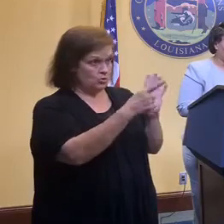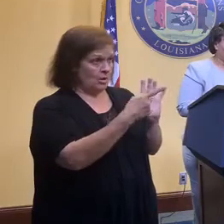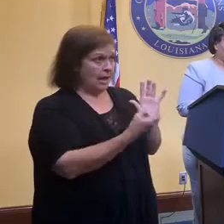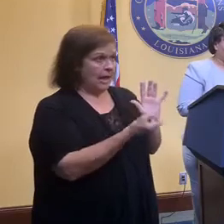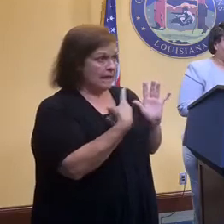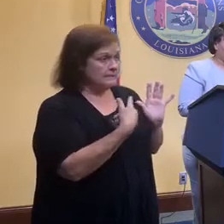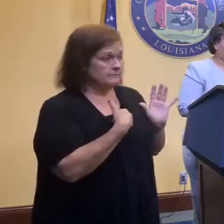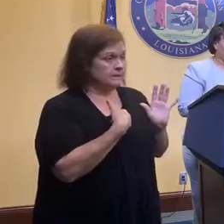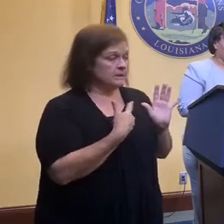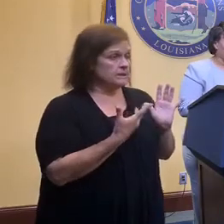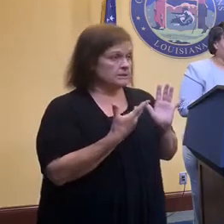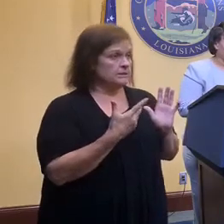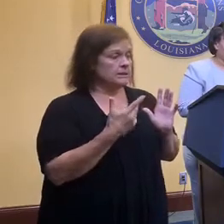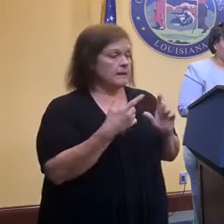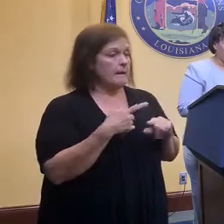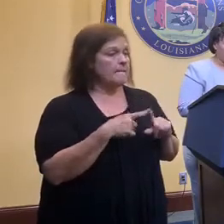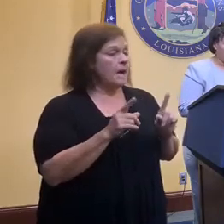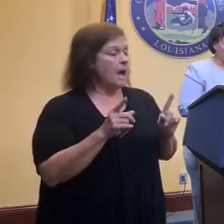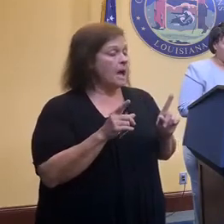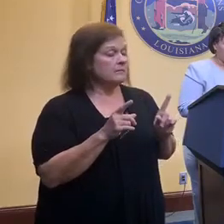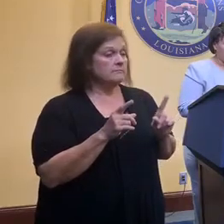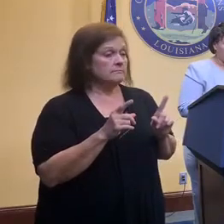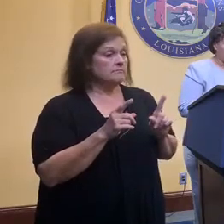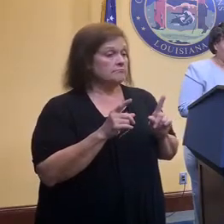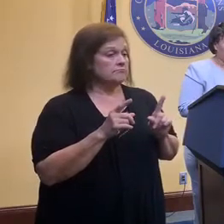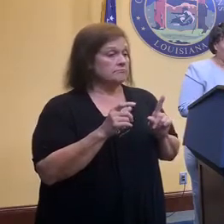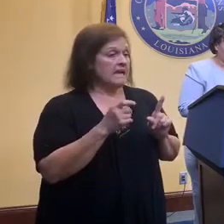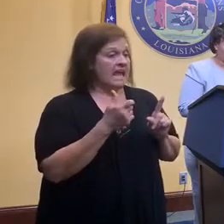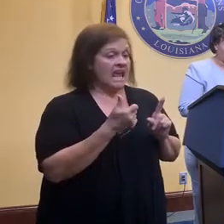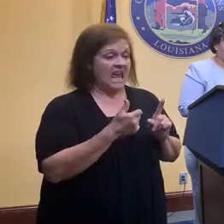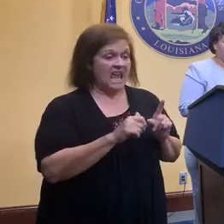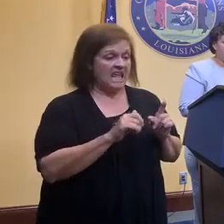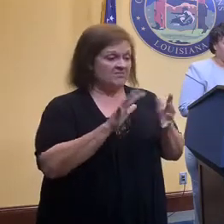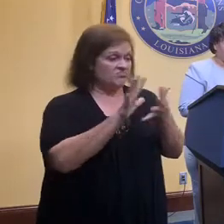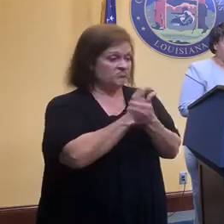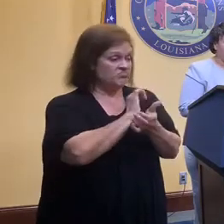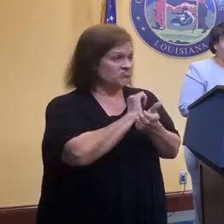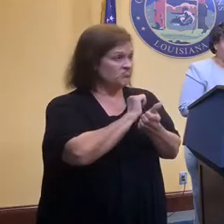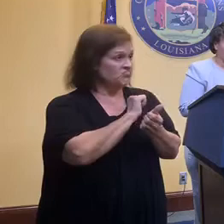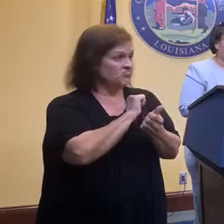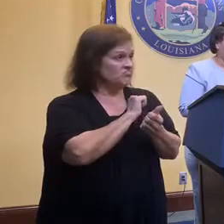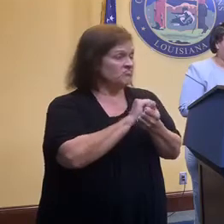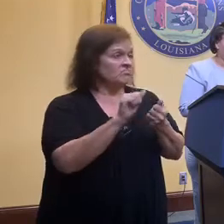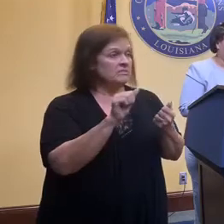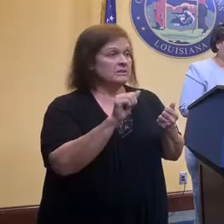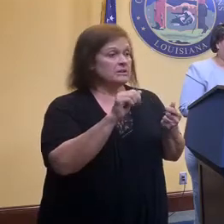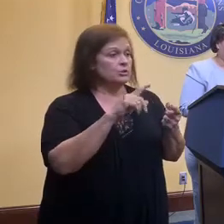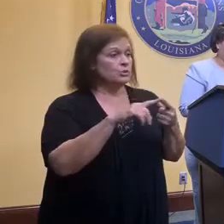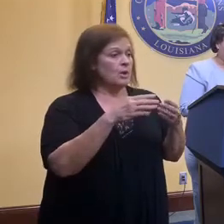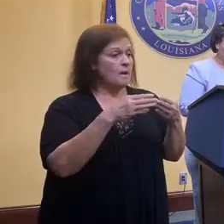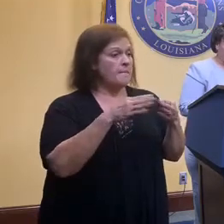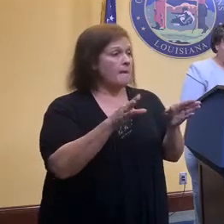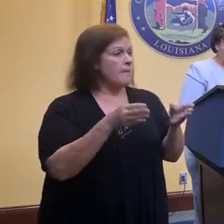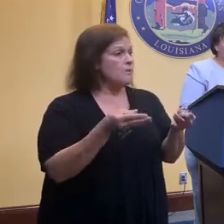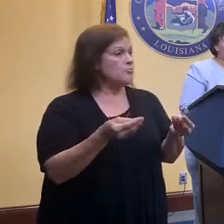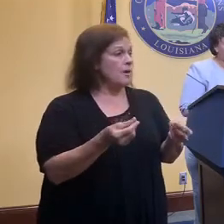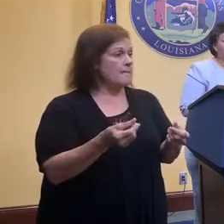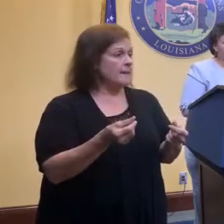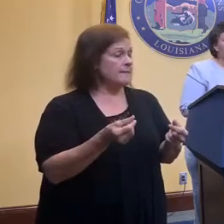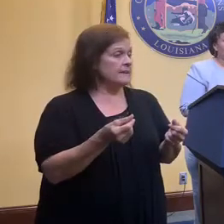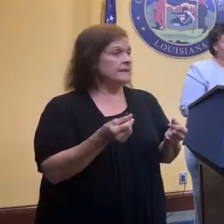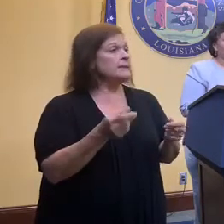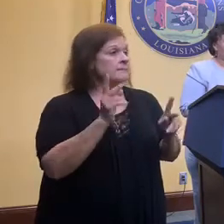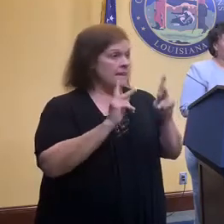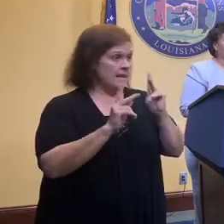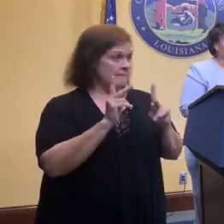me. But any, vandalization that happens to public property,